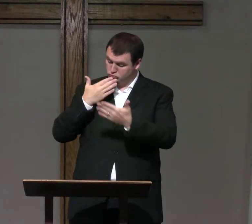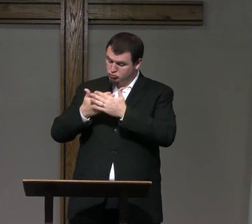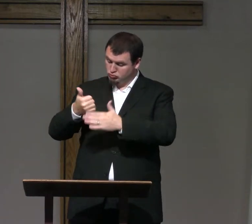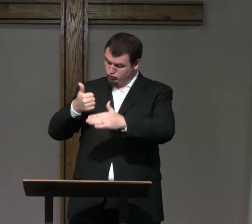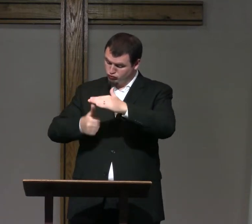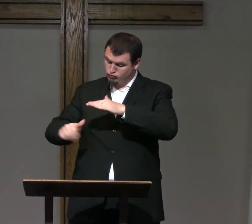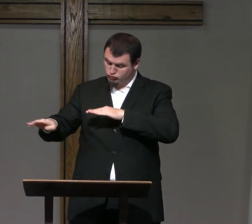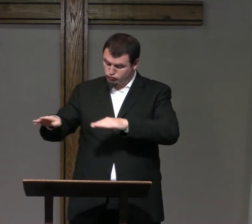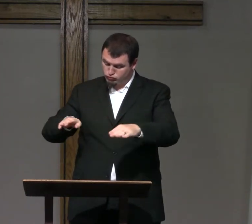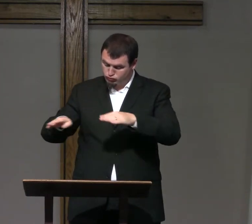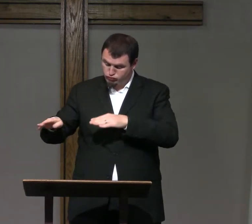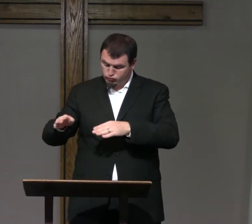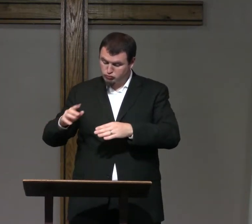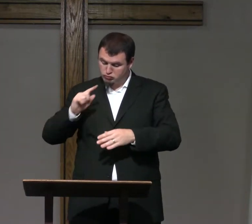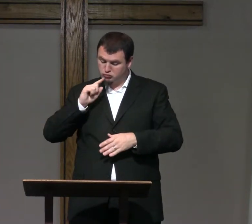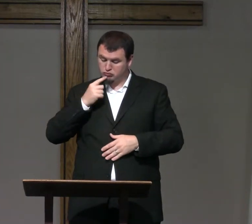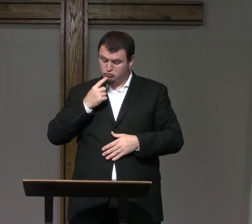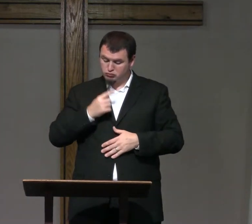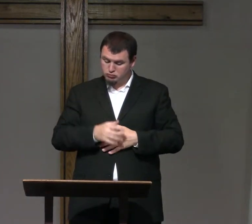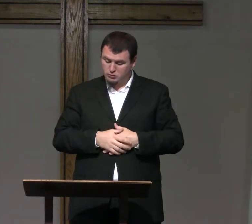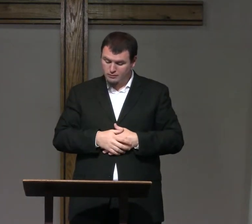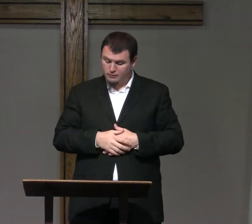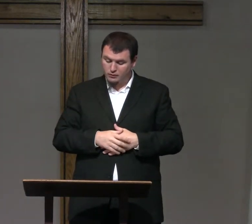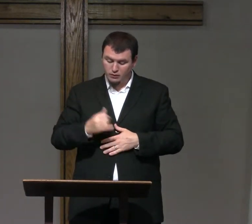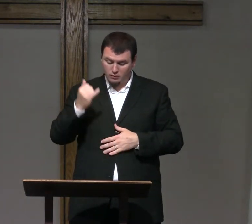Having his children in subjection with all gravity.